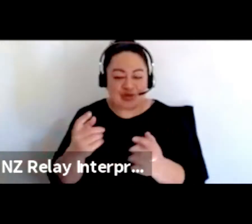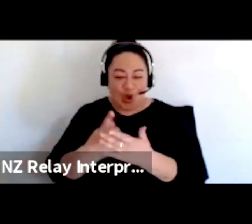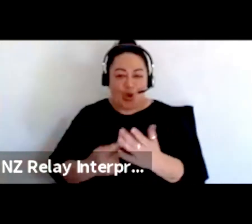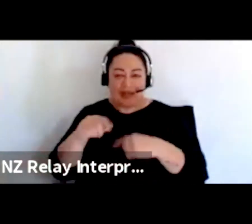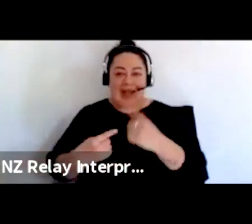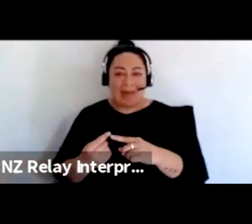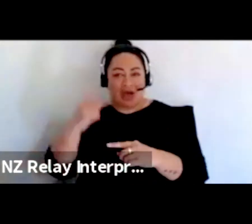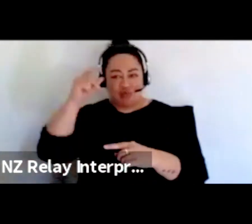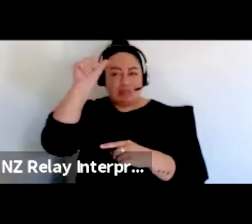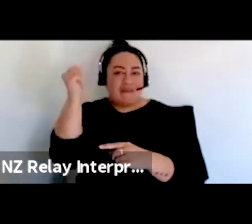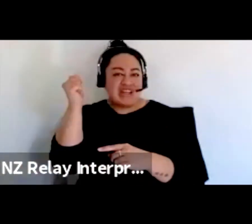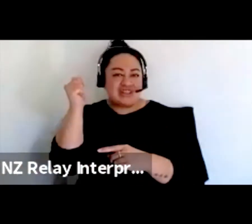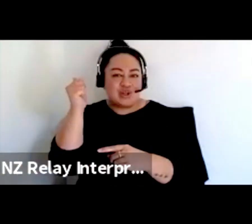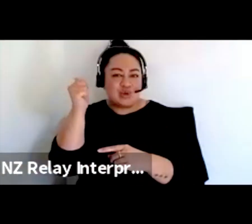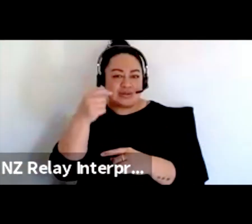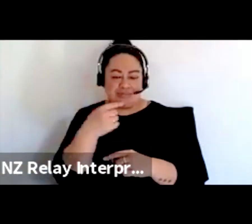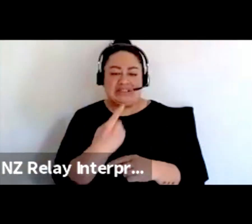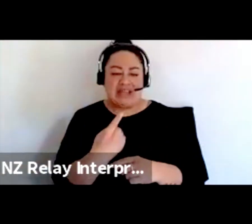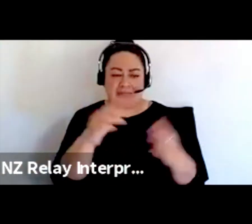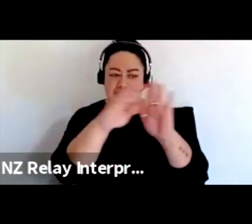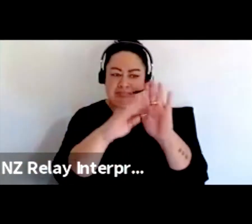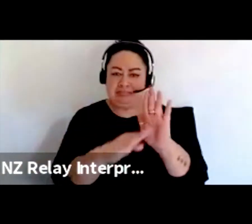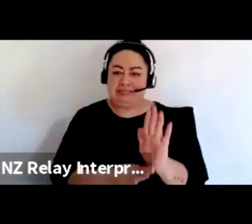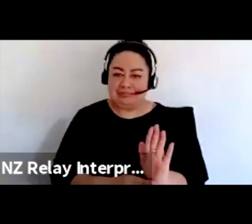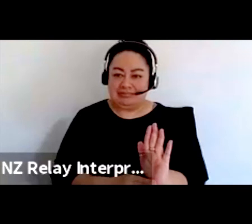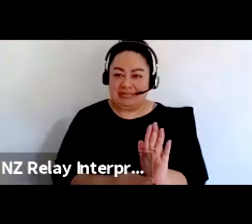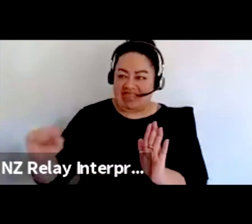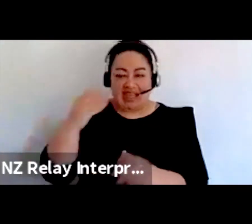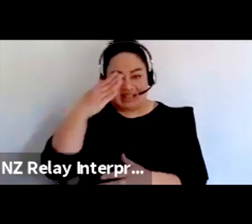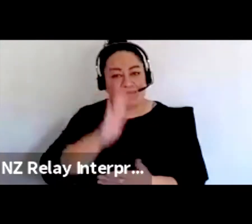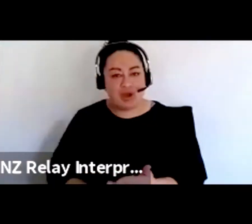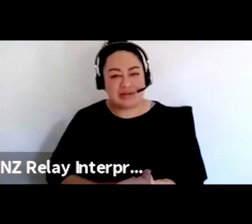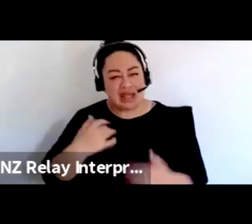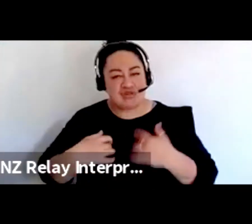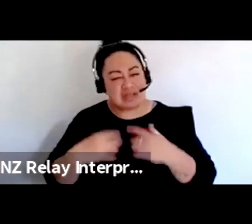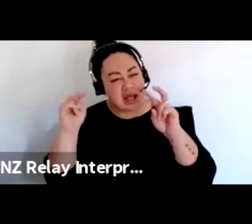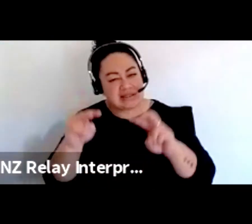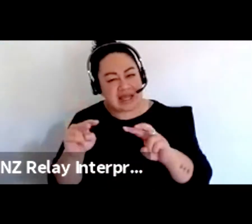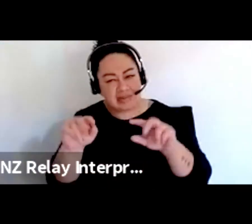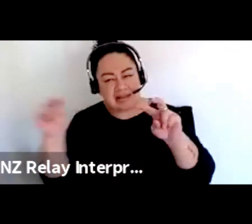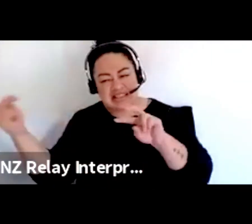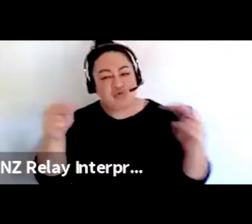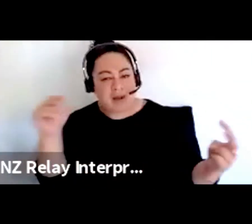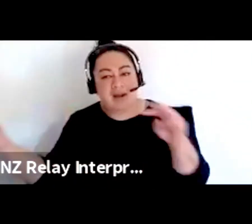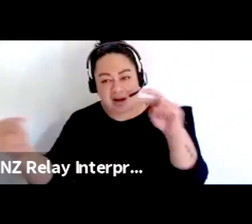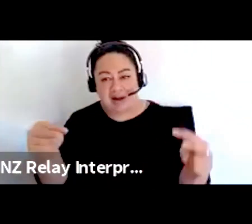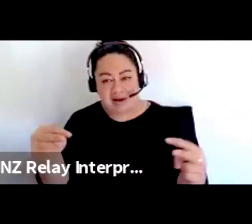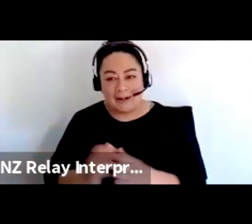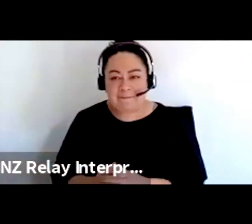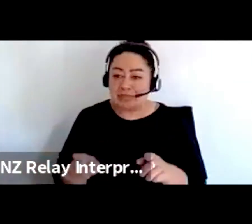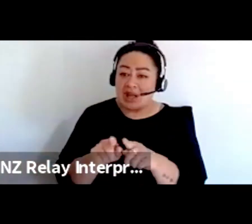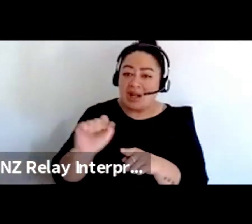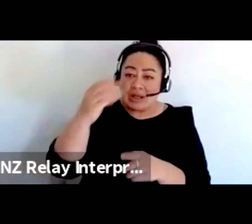was really interesting to be part of that because just like your story, Whiti, there was a lot that we learnt about